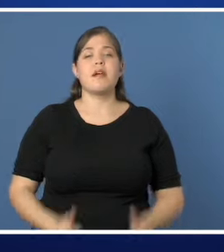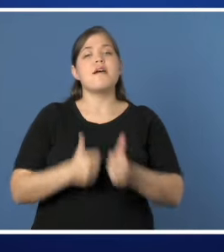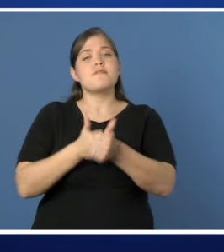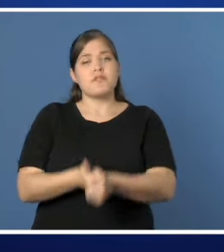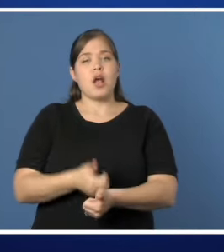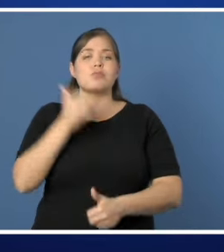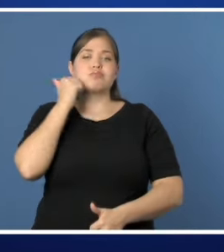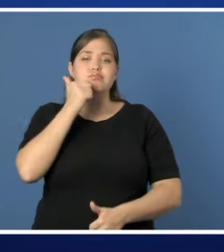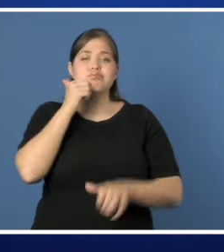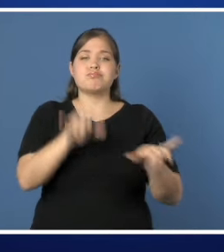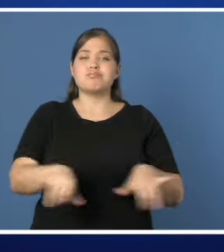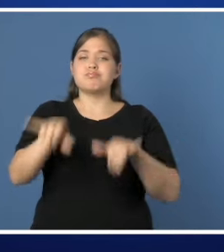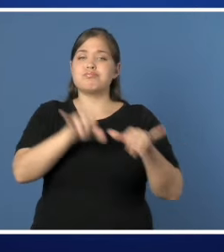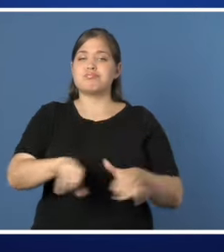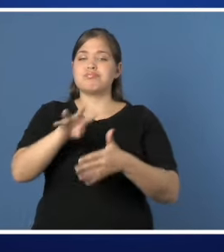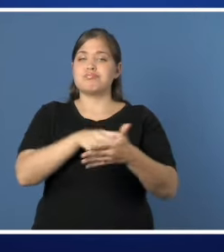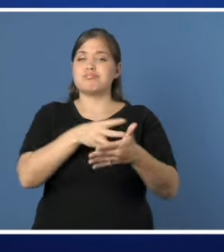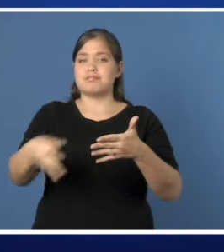Return to daily routines